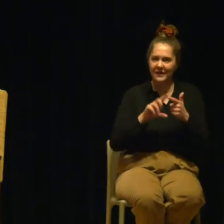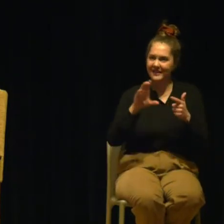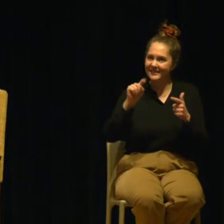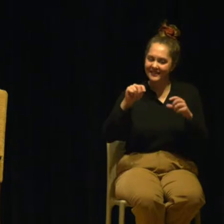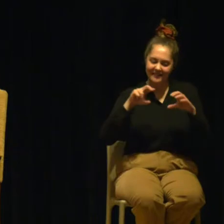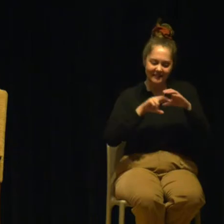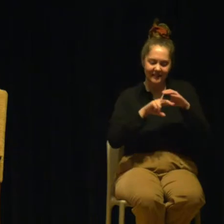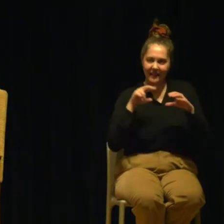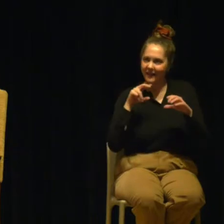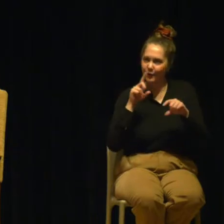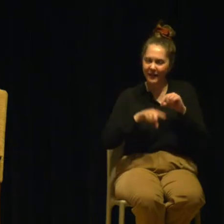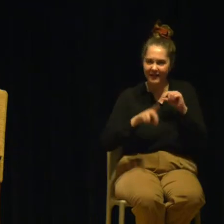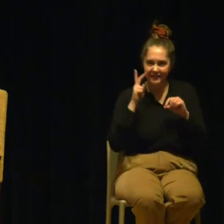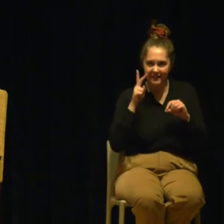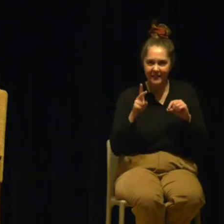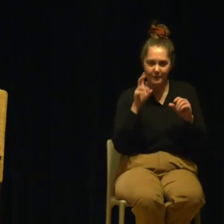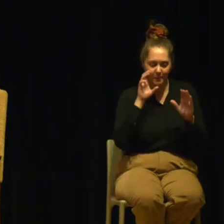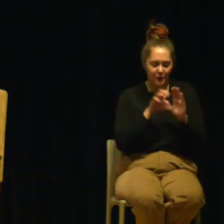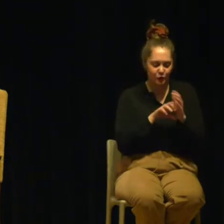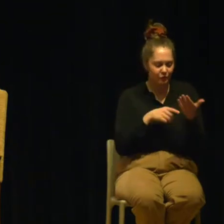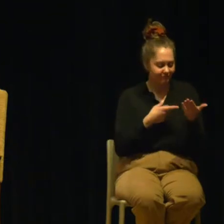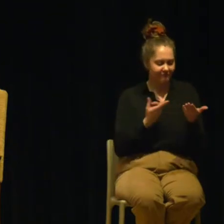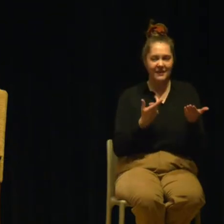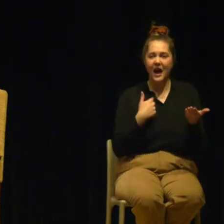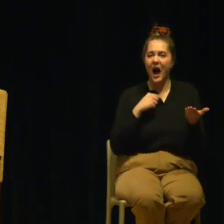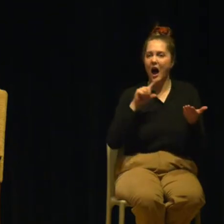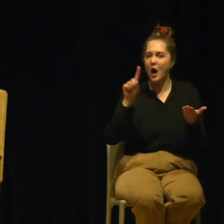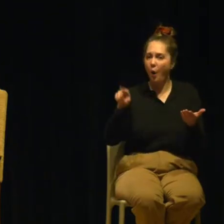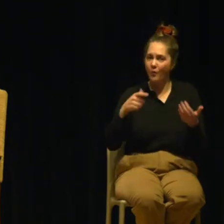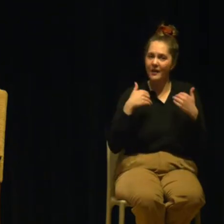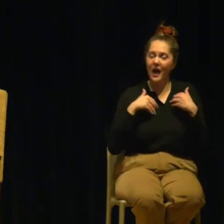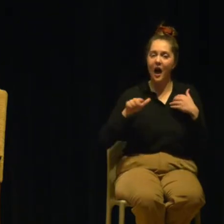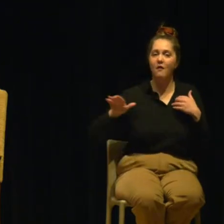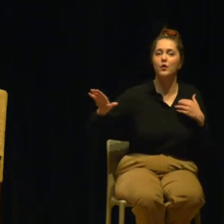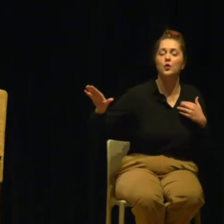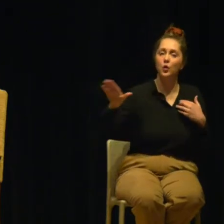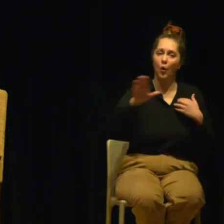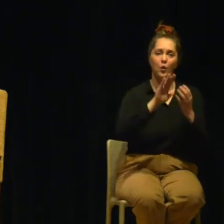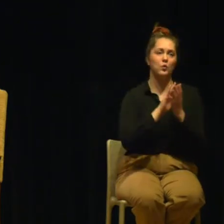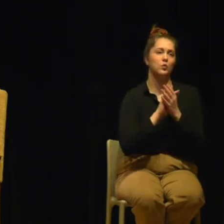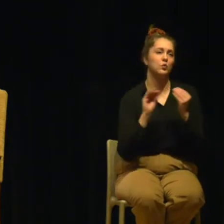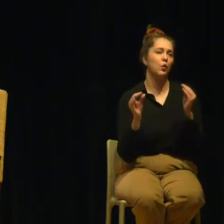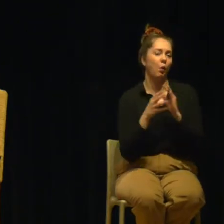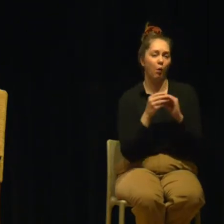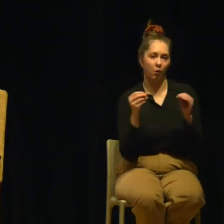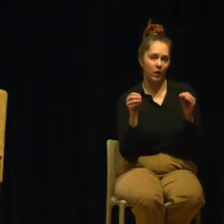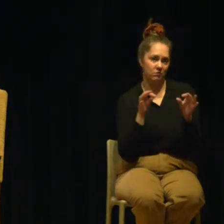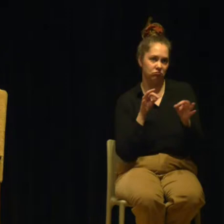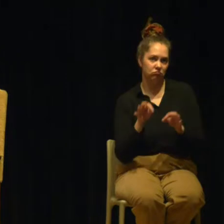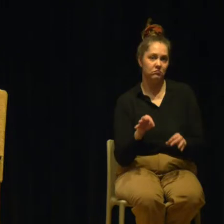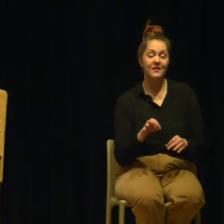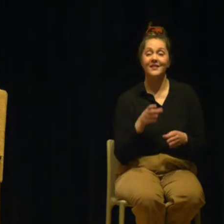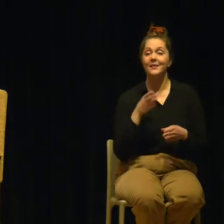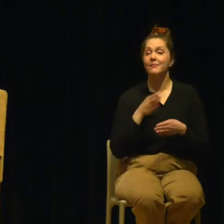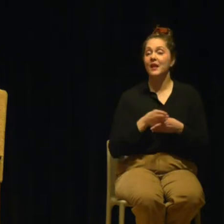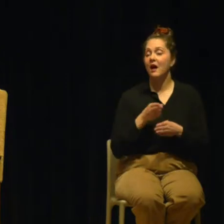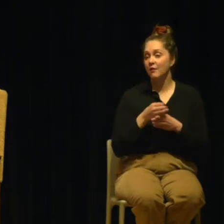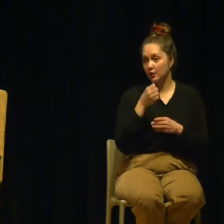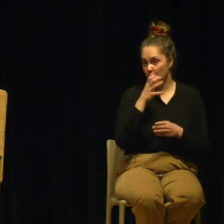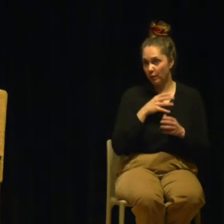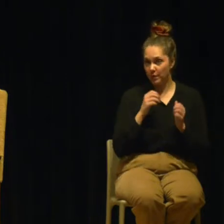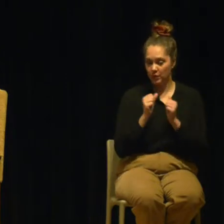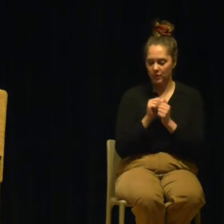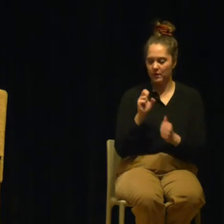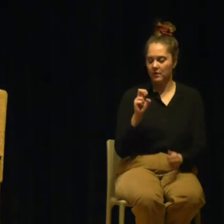And all I have is just your ability to tell your story. The average woman with